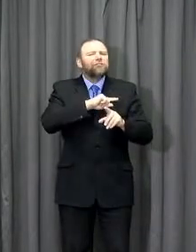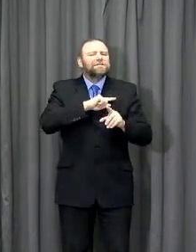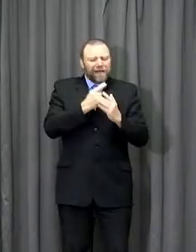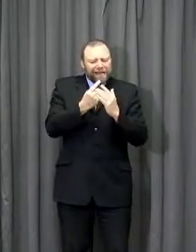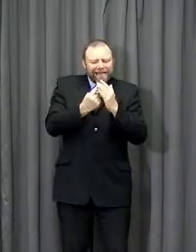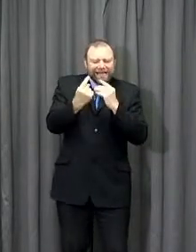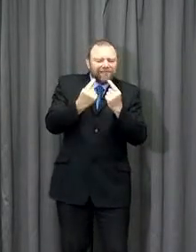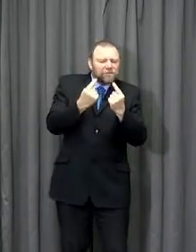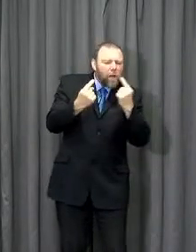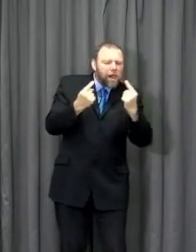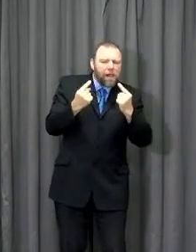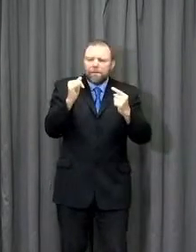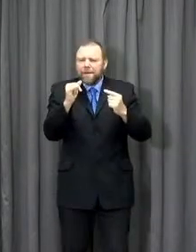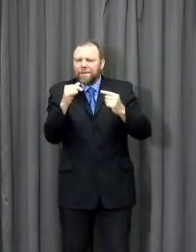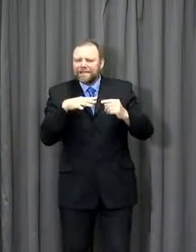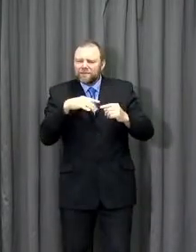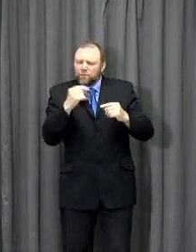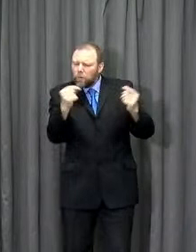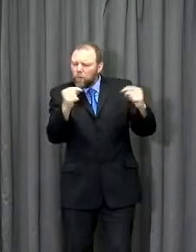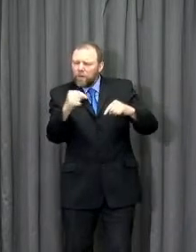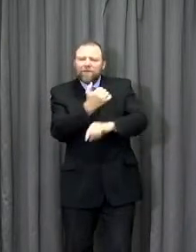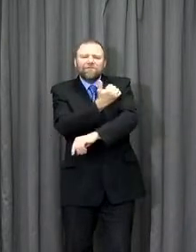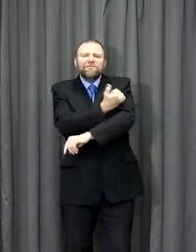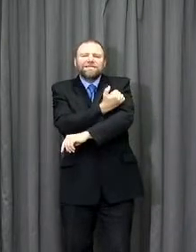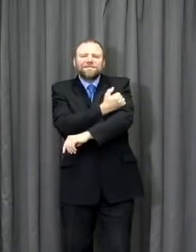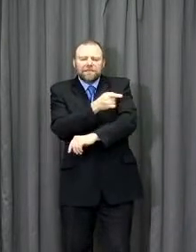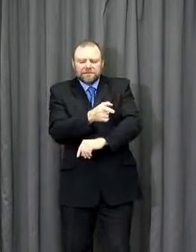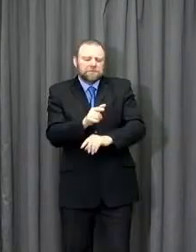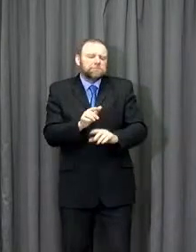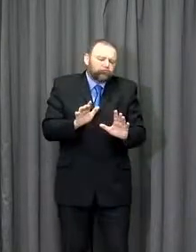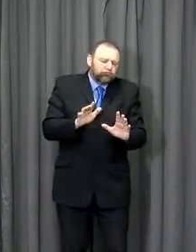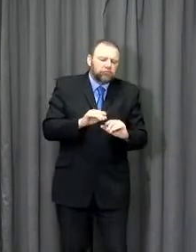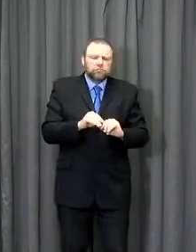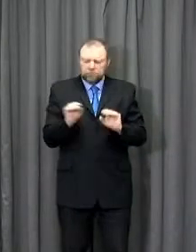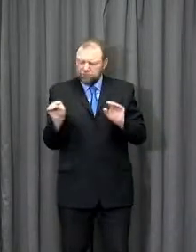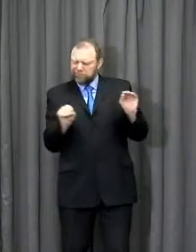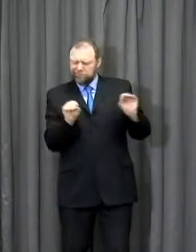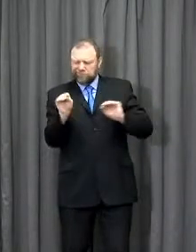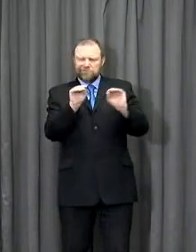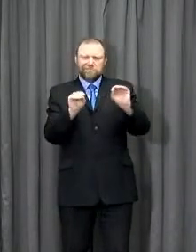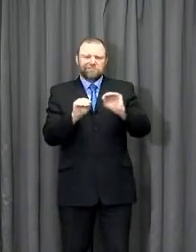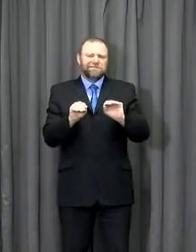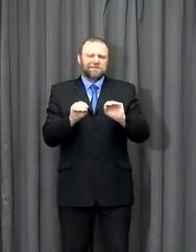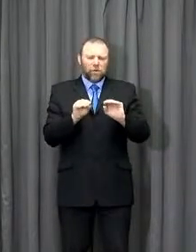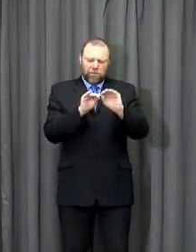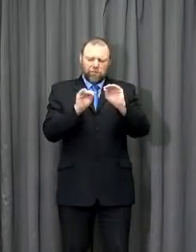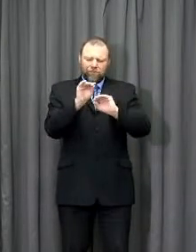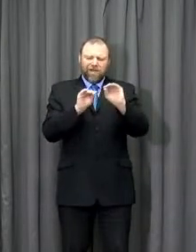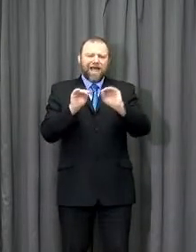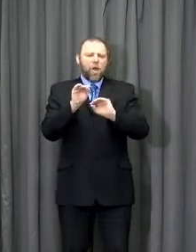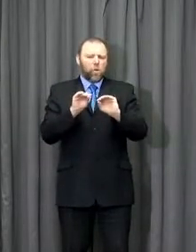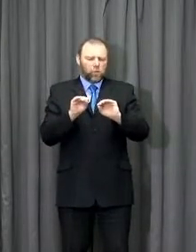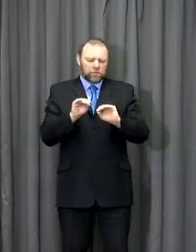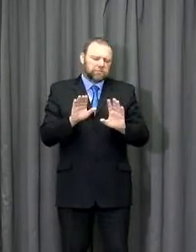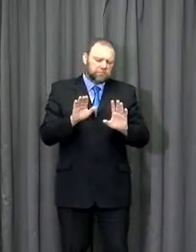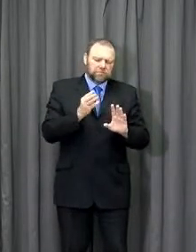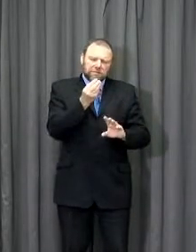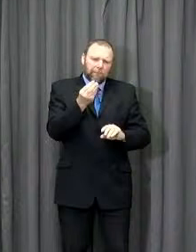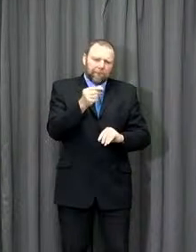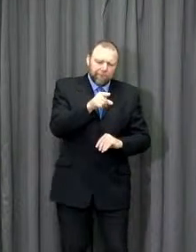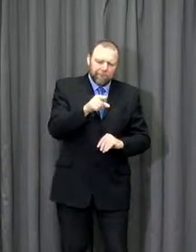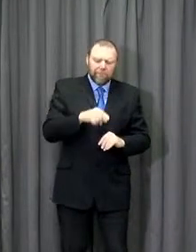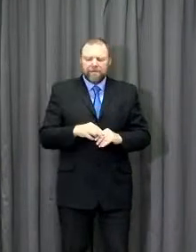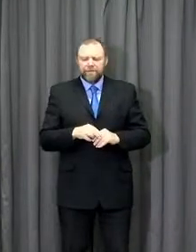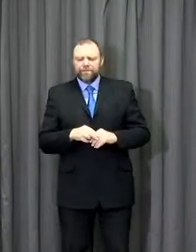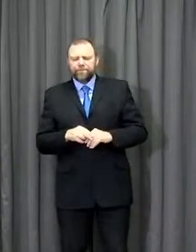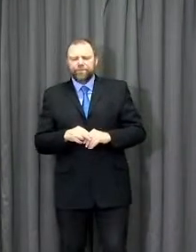individual might need to be vaccinated from perhaps a group, you know, further down the groups rather than further up the groups. So that